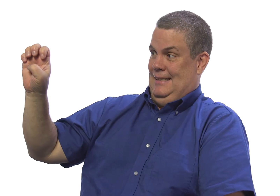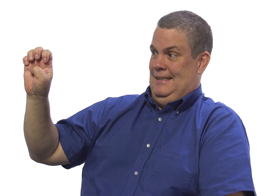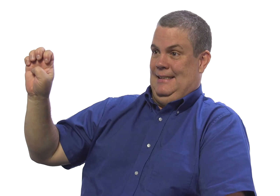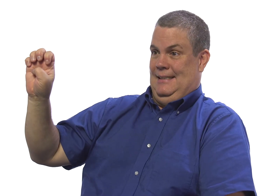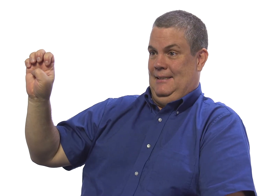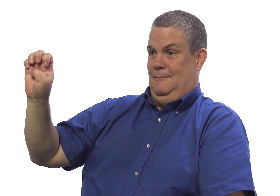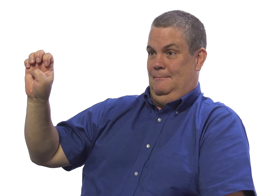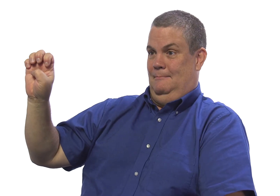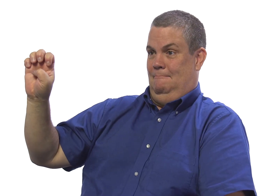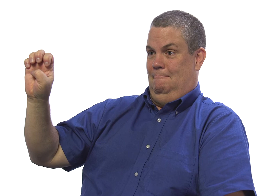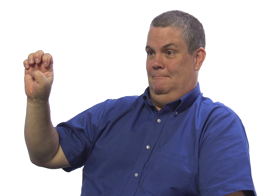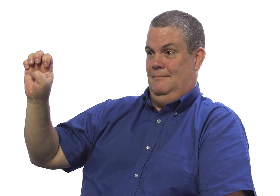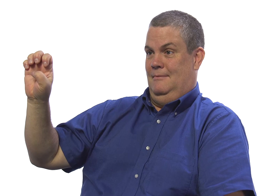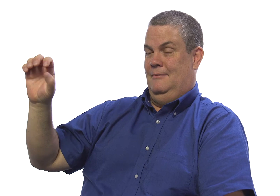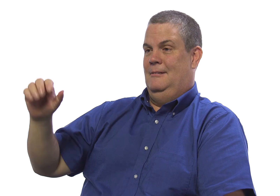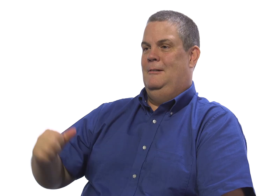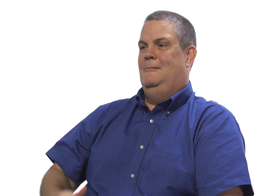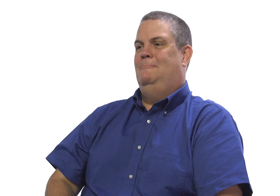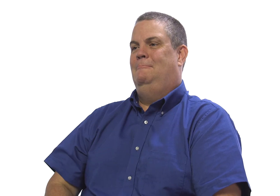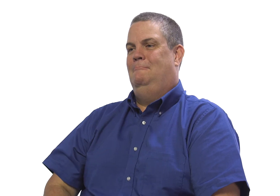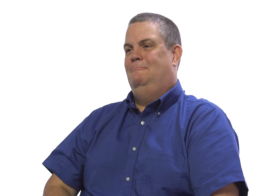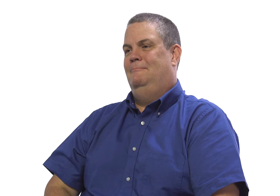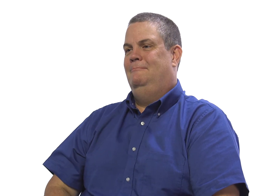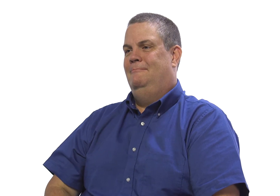E. Fingers close to your thumb.